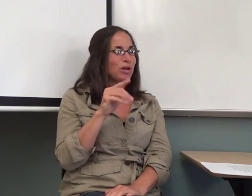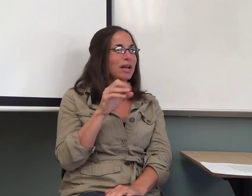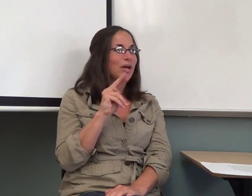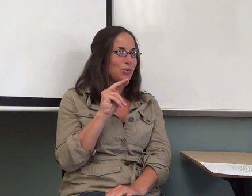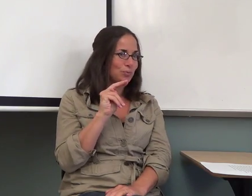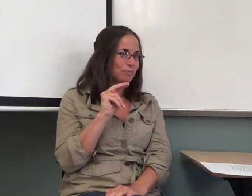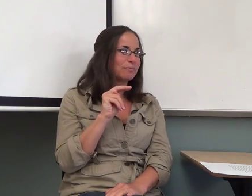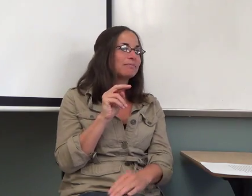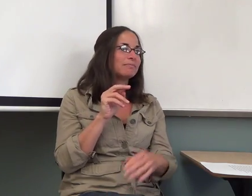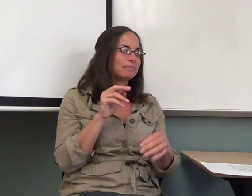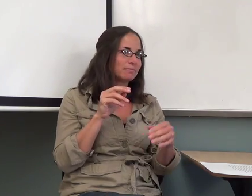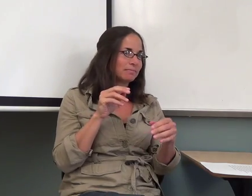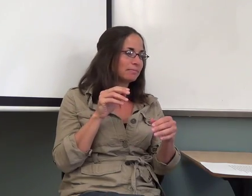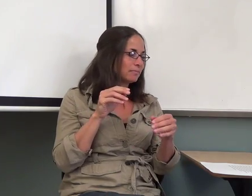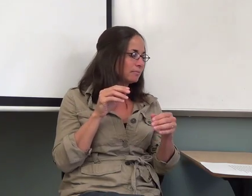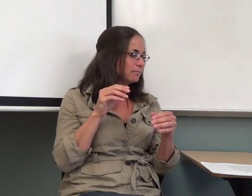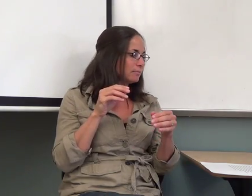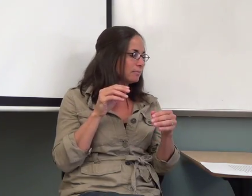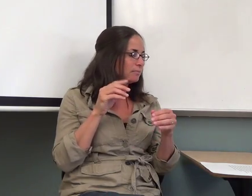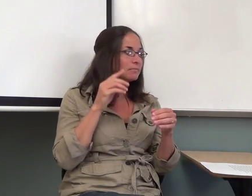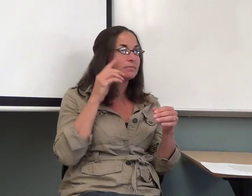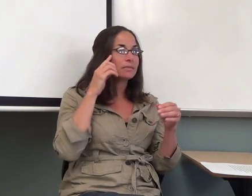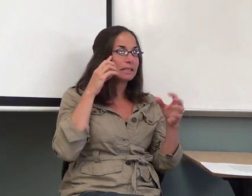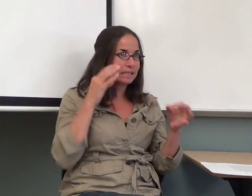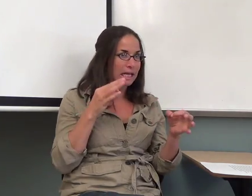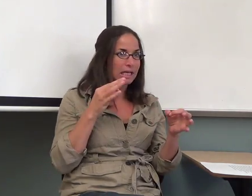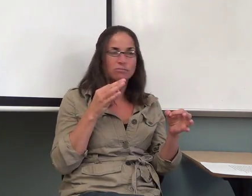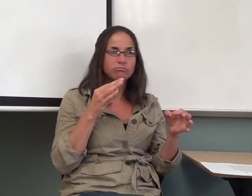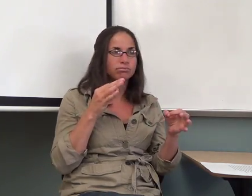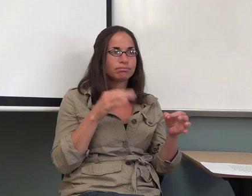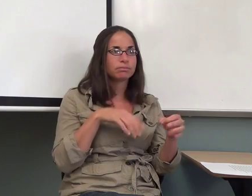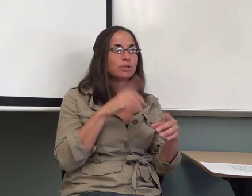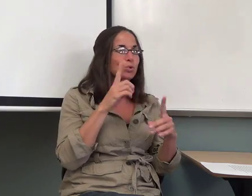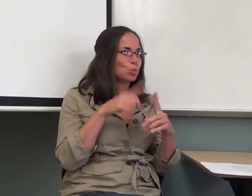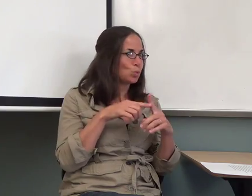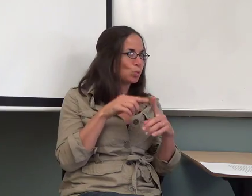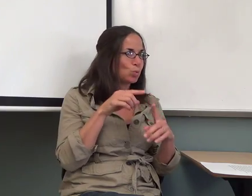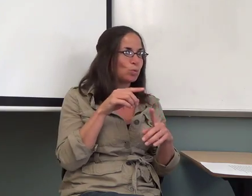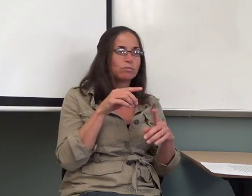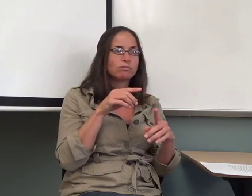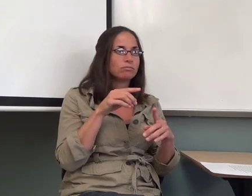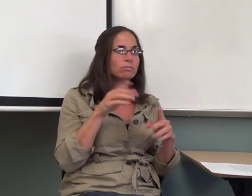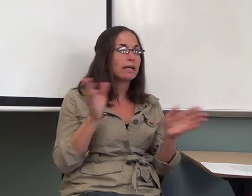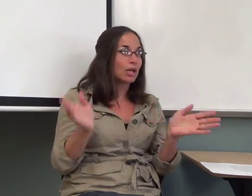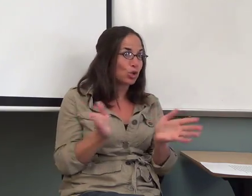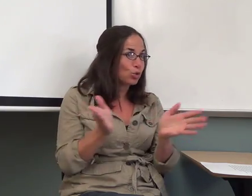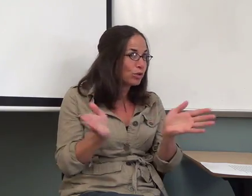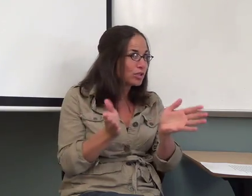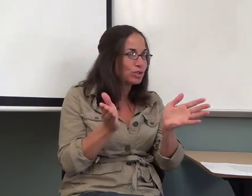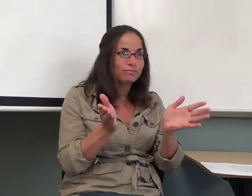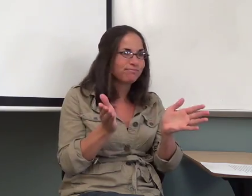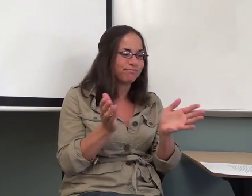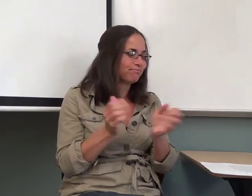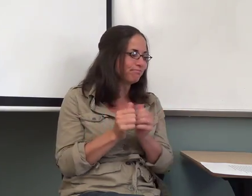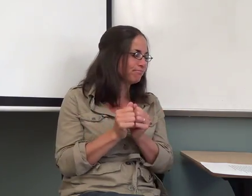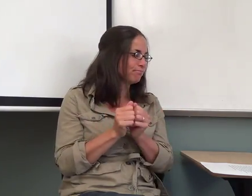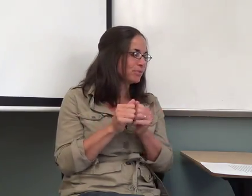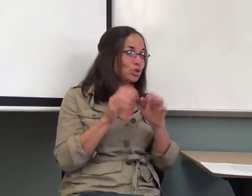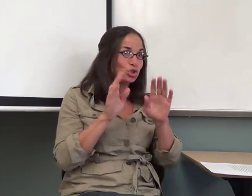No. No. To? No. No. Encourage? No. Nope. Children?